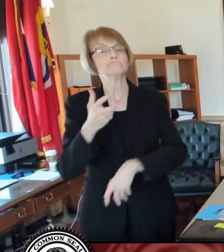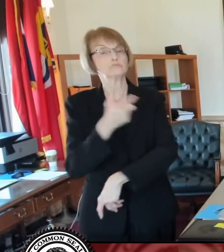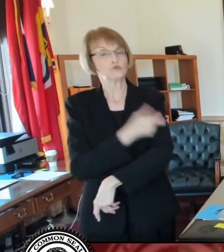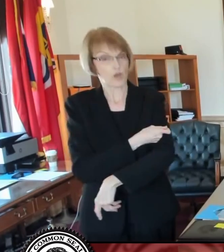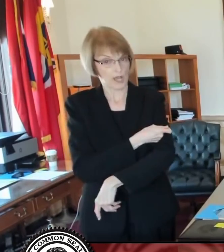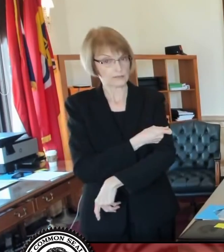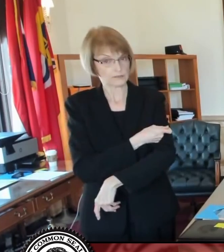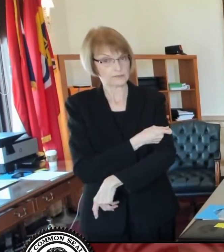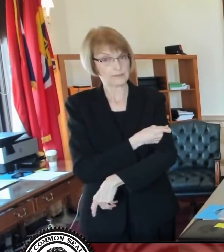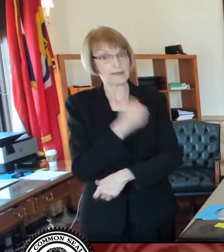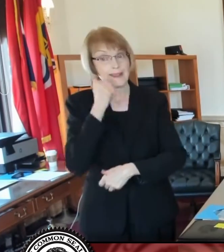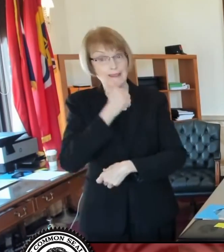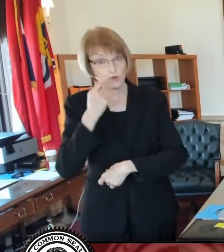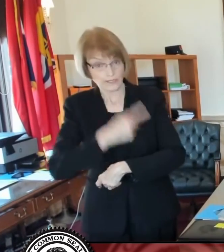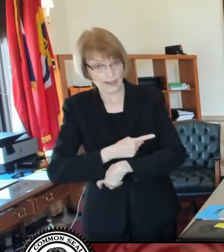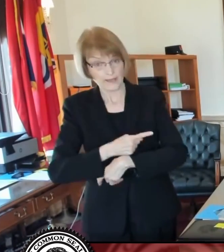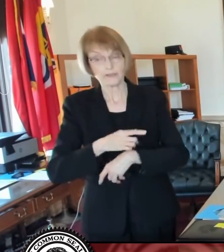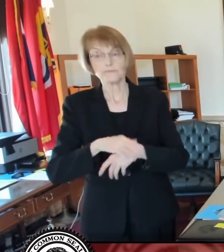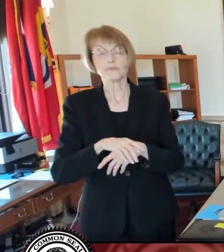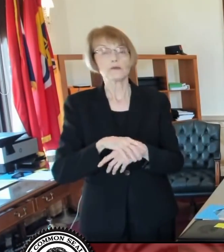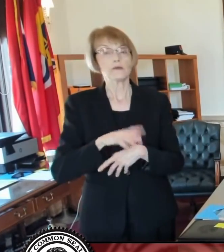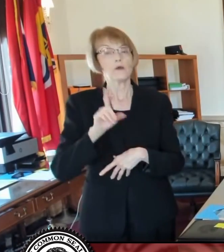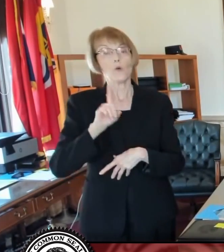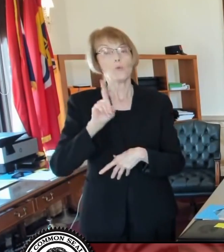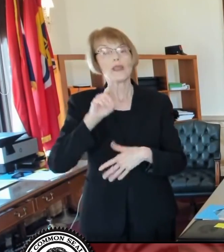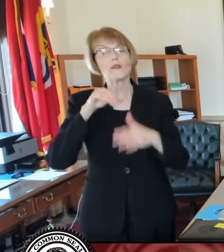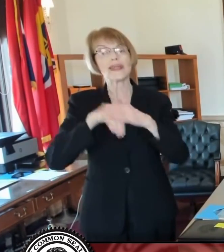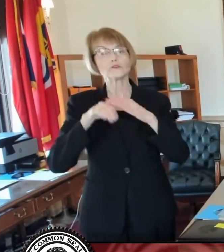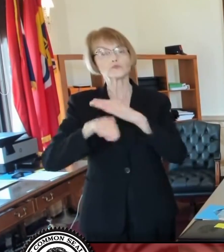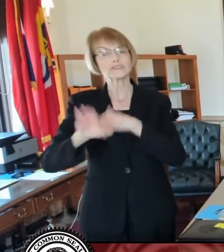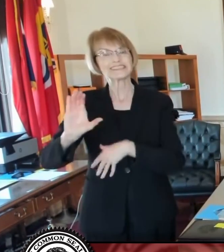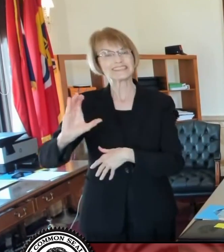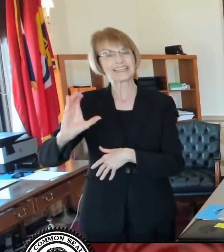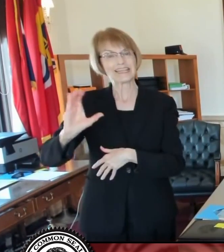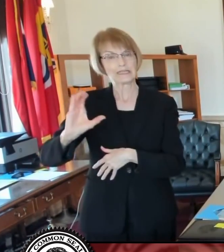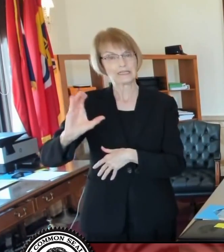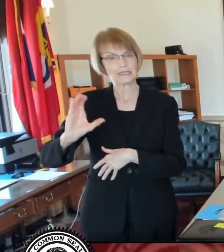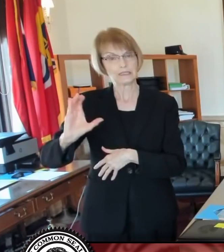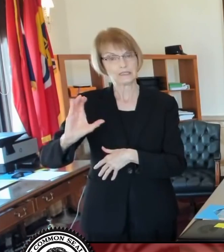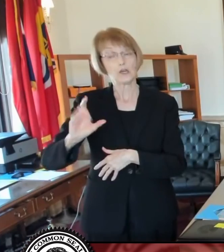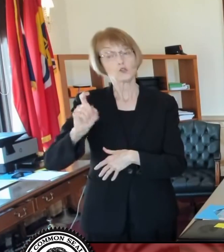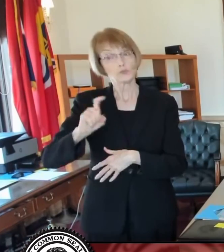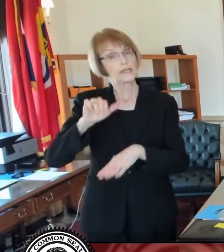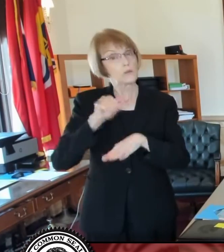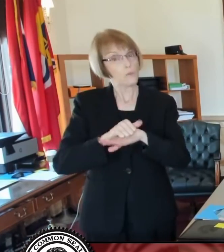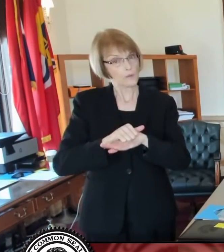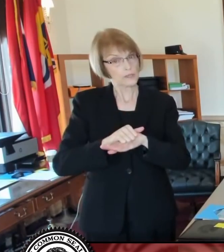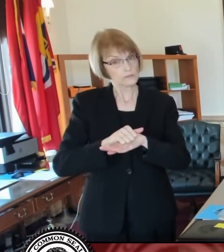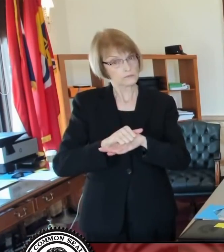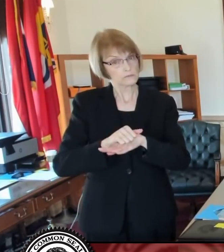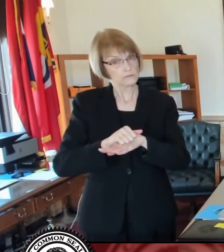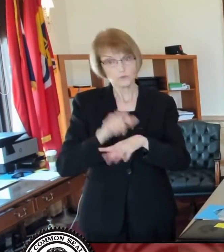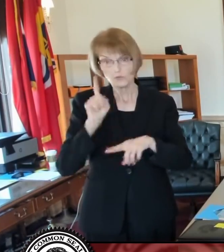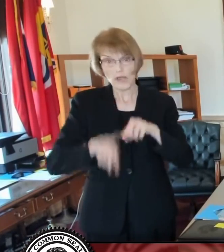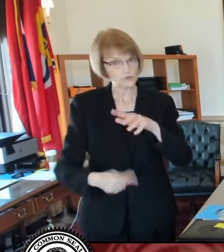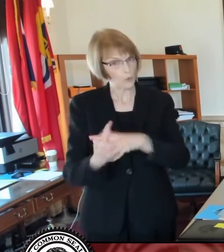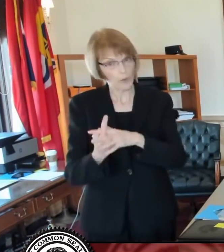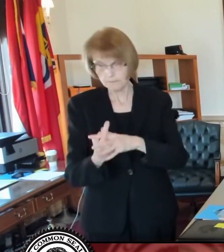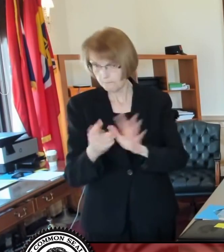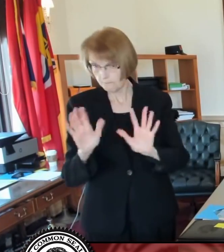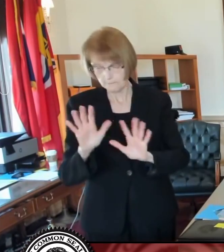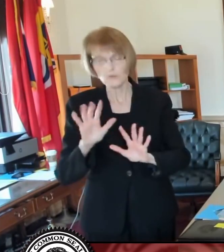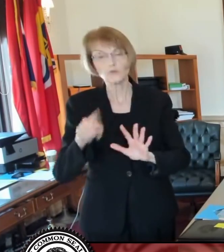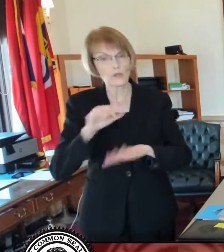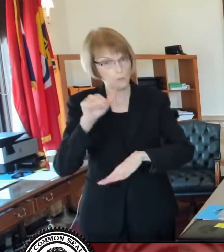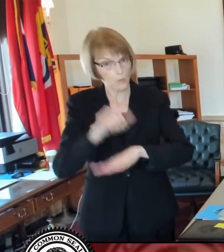Dome. You enter, it's at entrance C. You do need an appointment, and